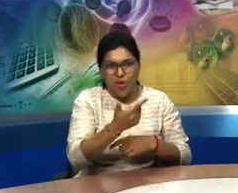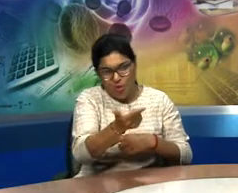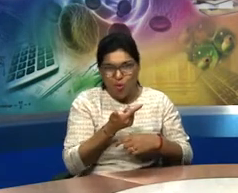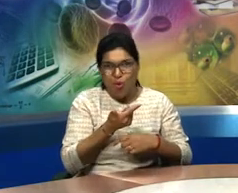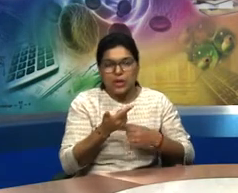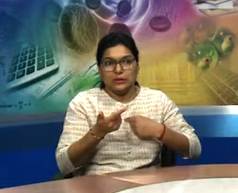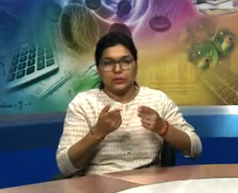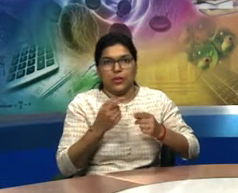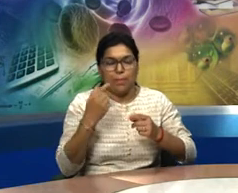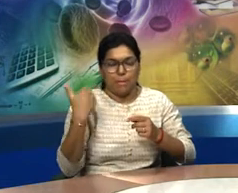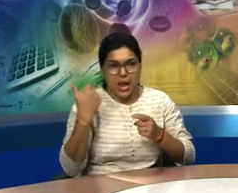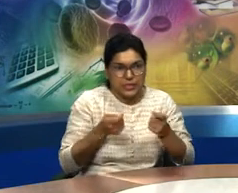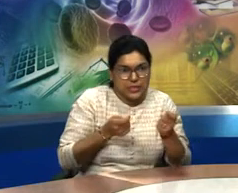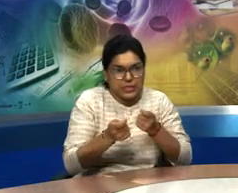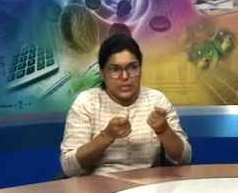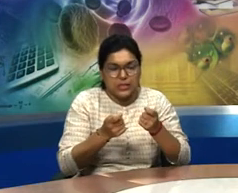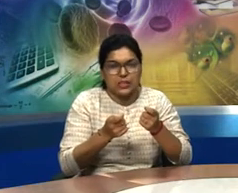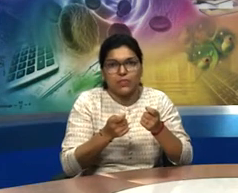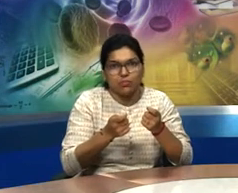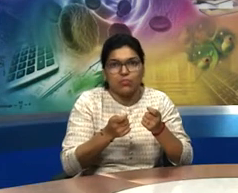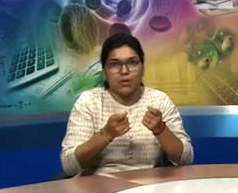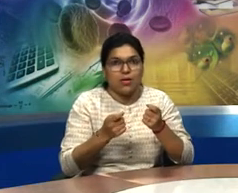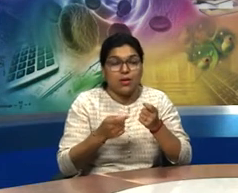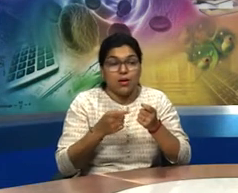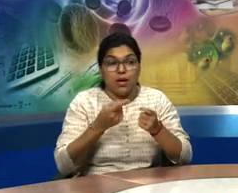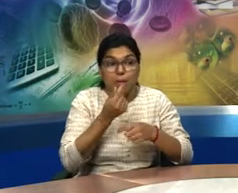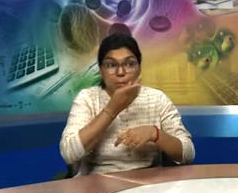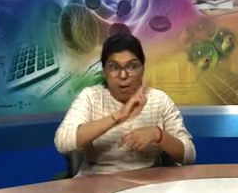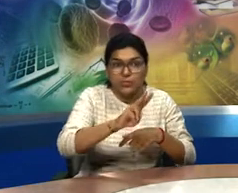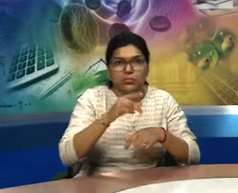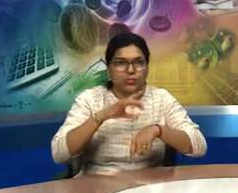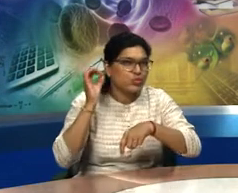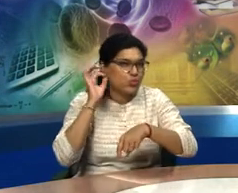He had on his arm an armlet of solid gold,